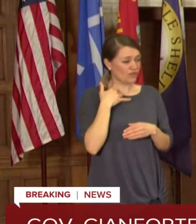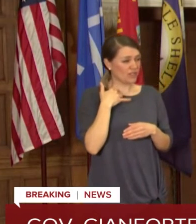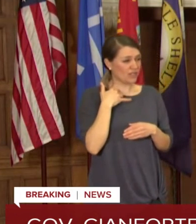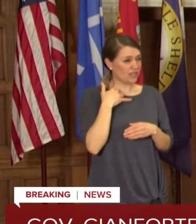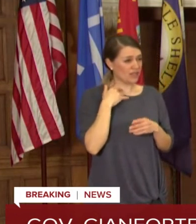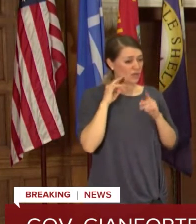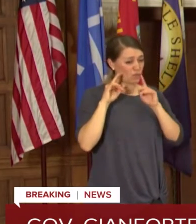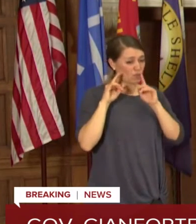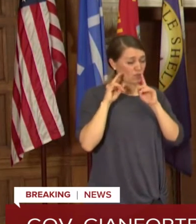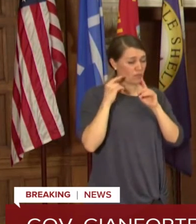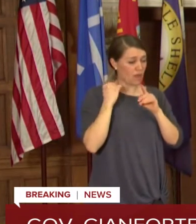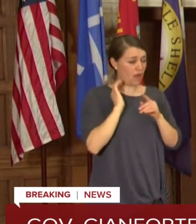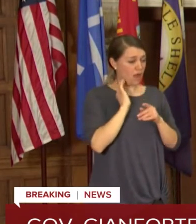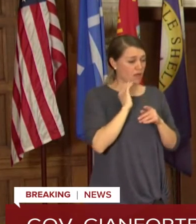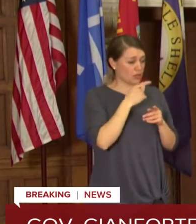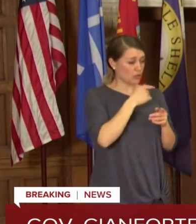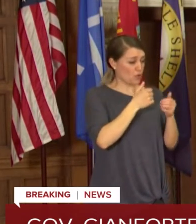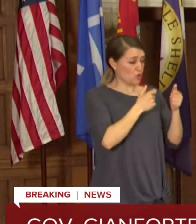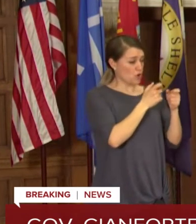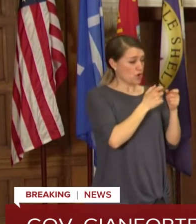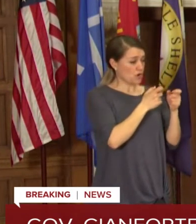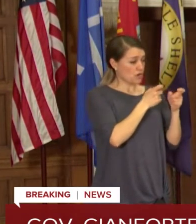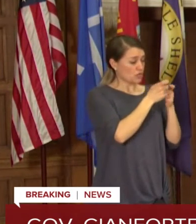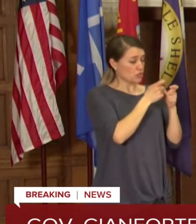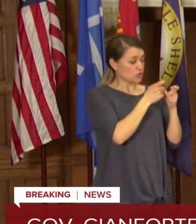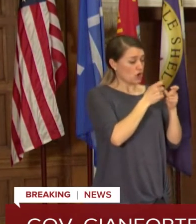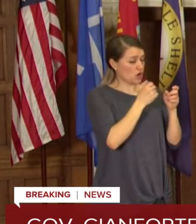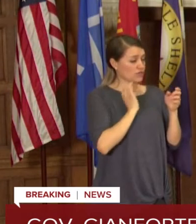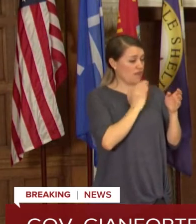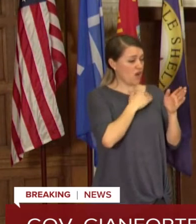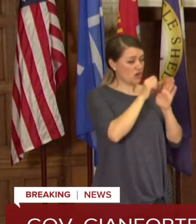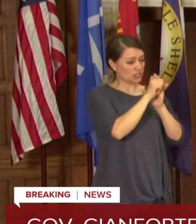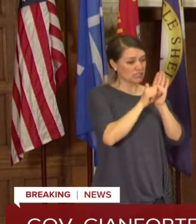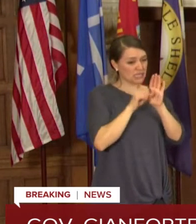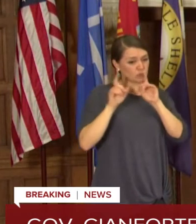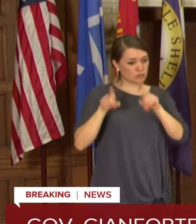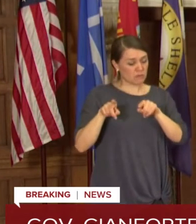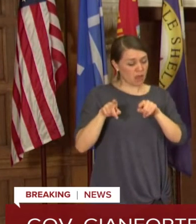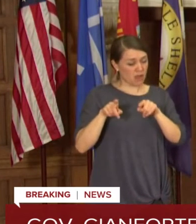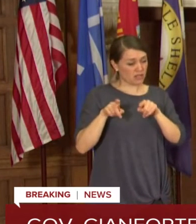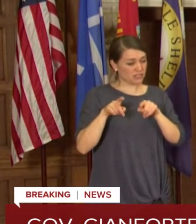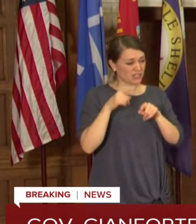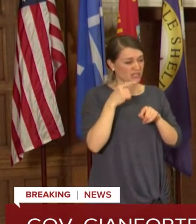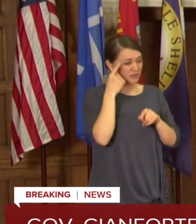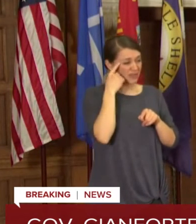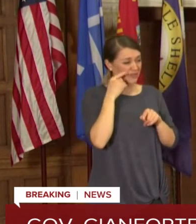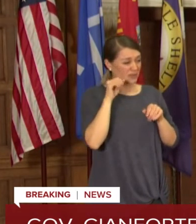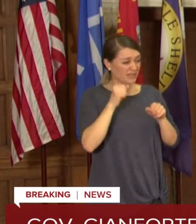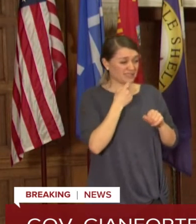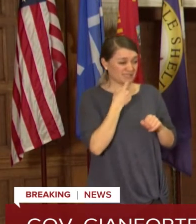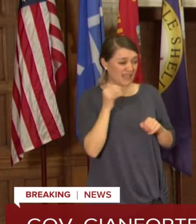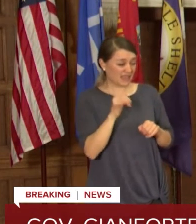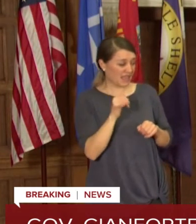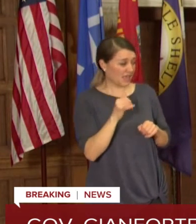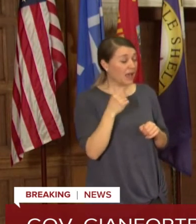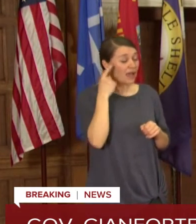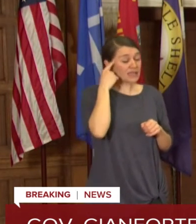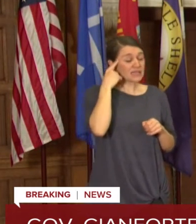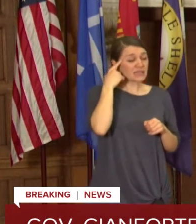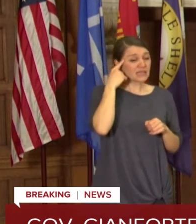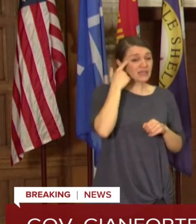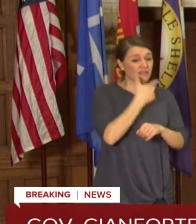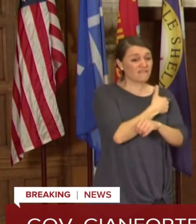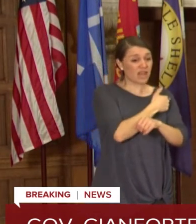we're on pace to hit that milestone? Again, I think looking at the vaccine supply that we get in,